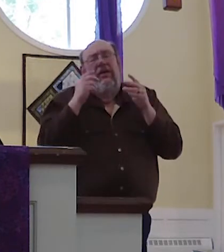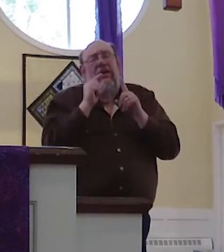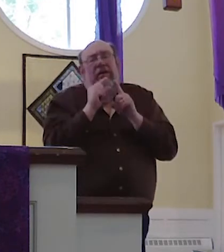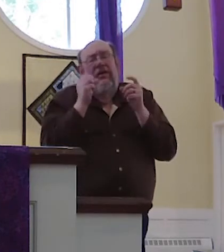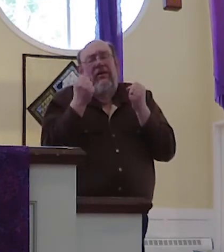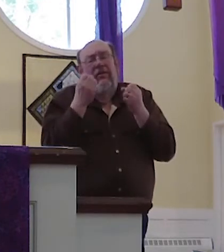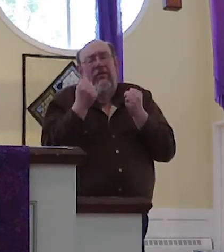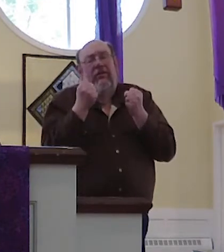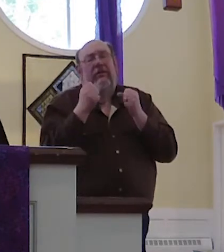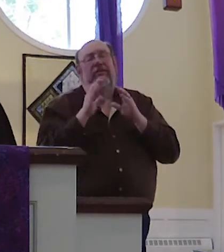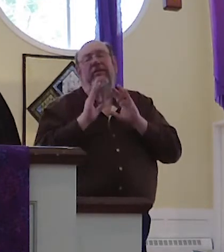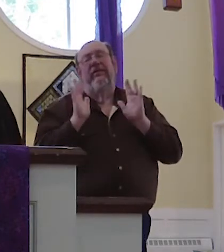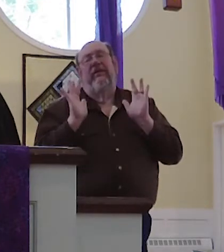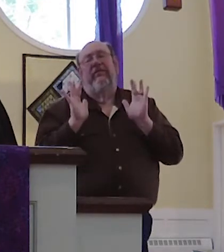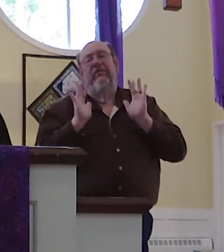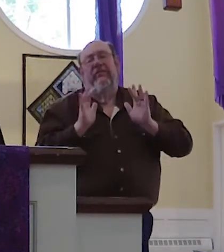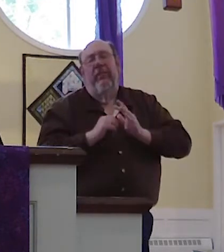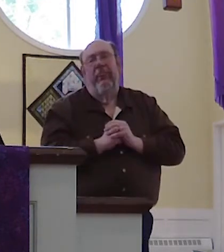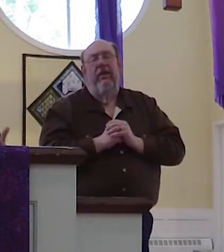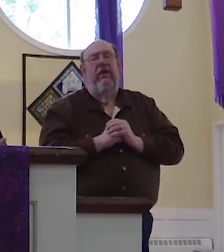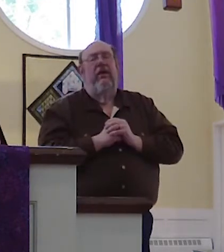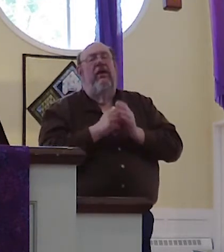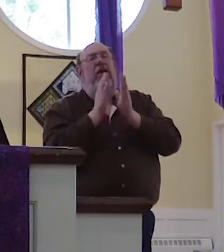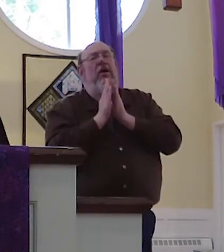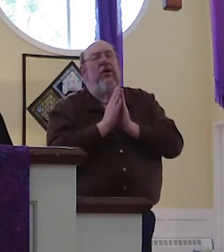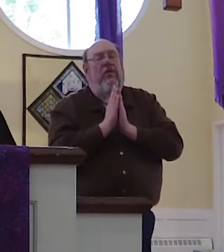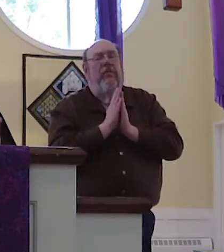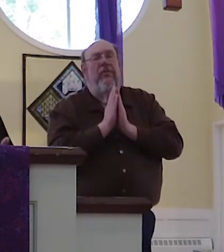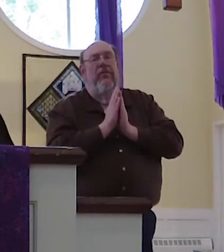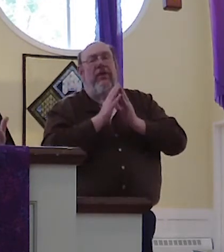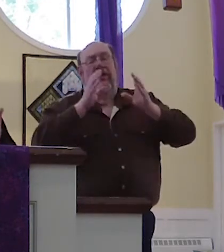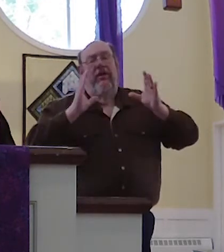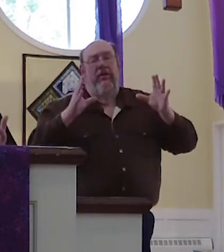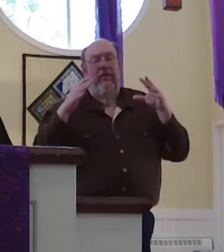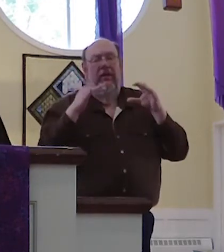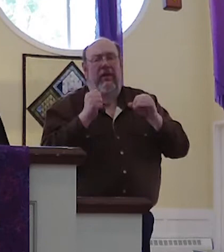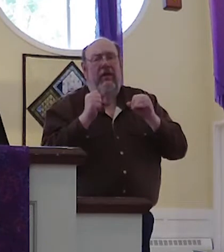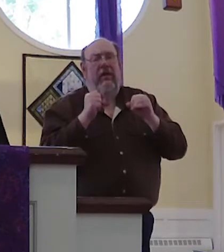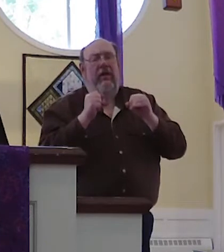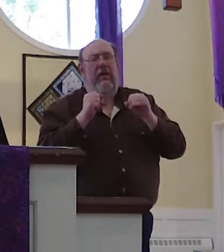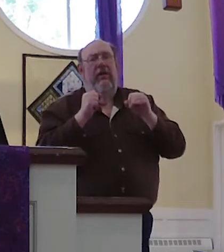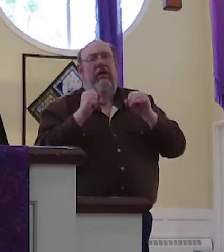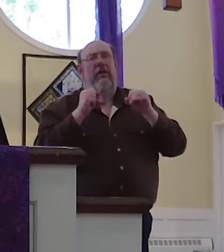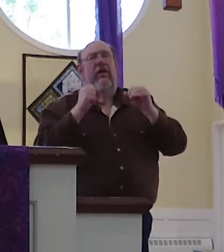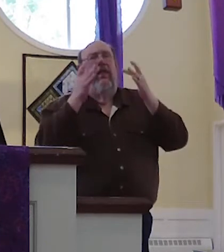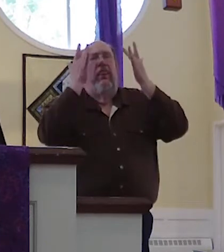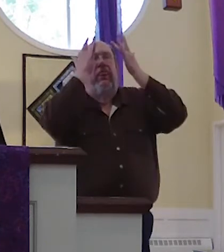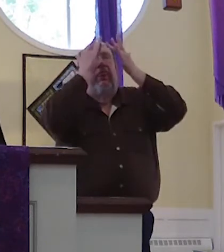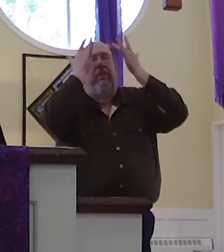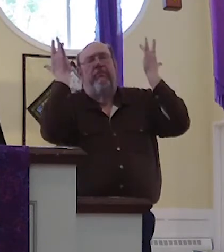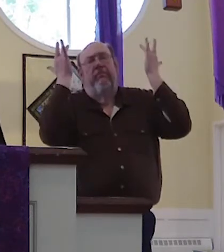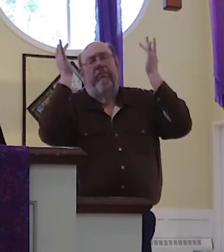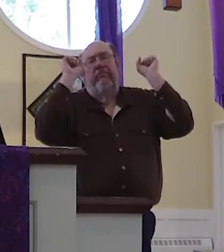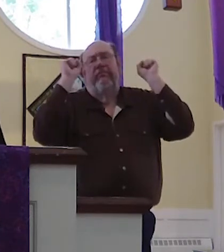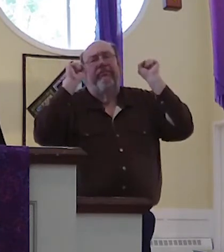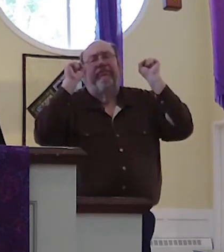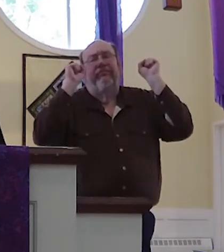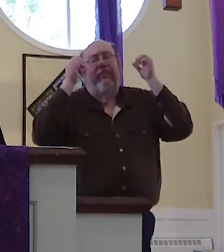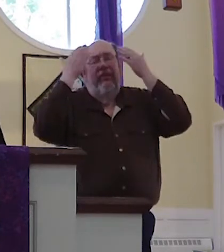Or when I'm asked to pray at a committee meeting or other gathering, I draw a blank. I don't know what to say.